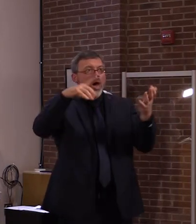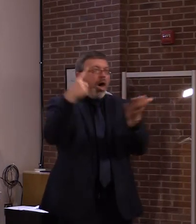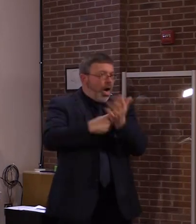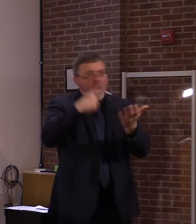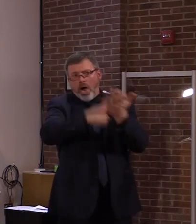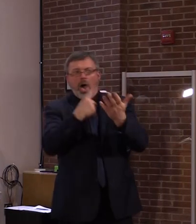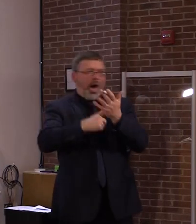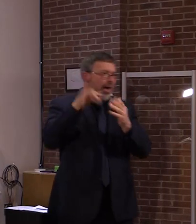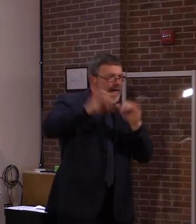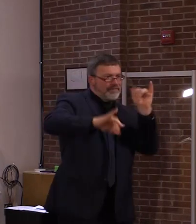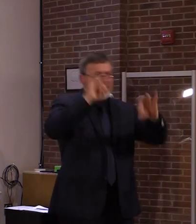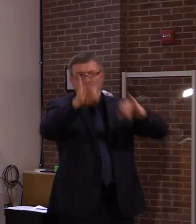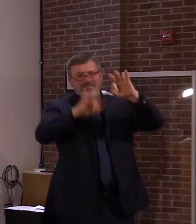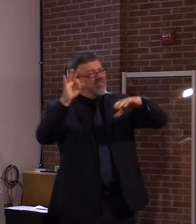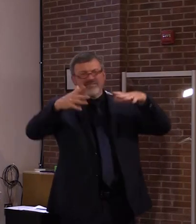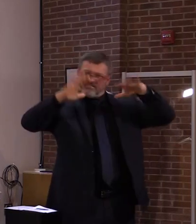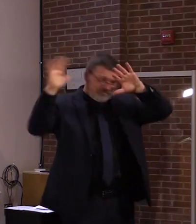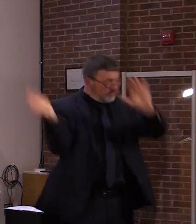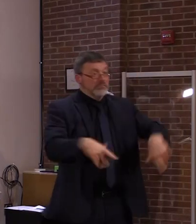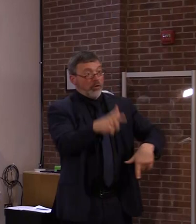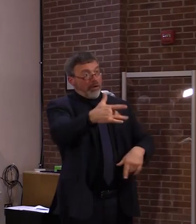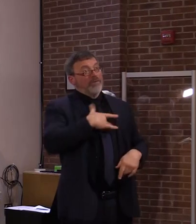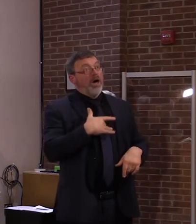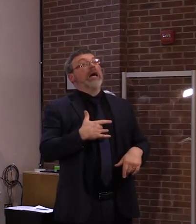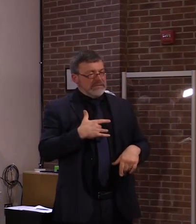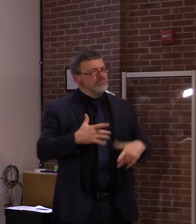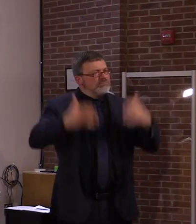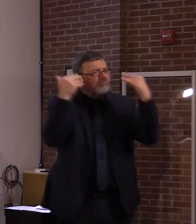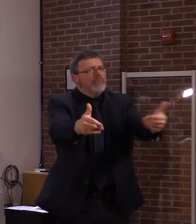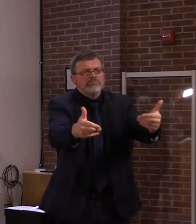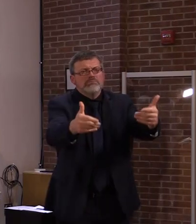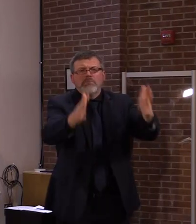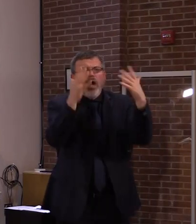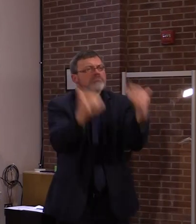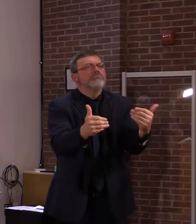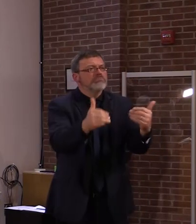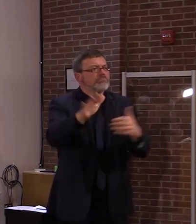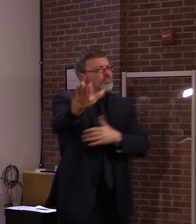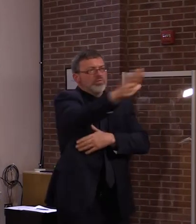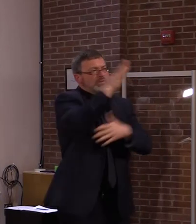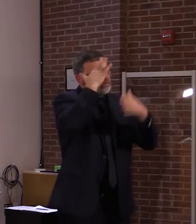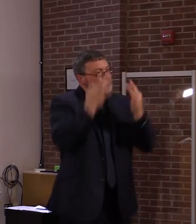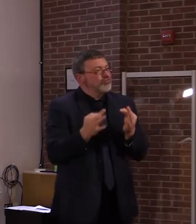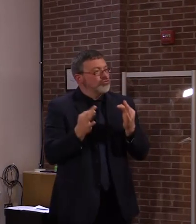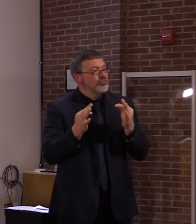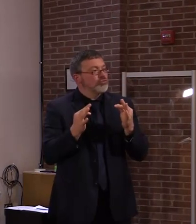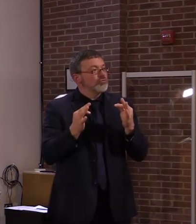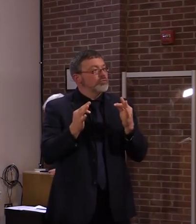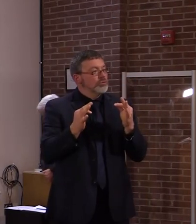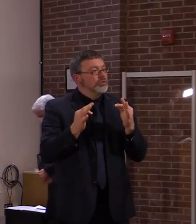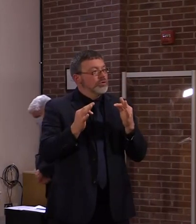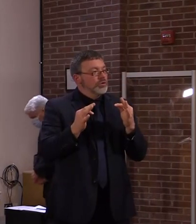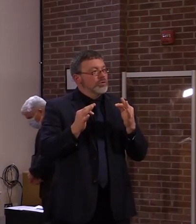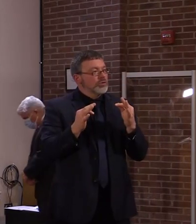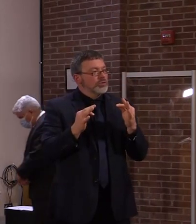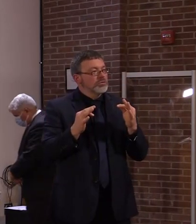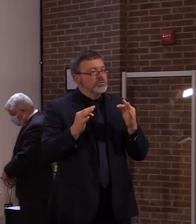future, you're seeing reports now of the Pfizer and Moderna manufacturers